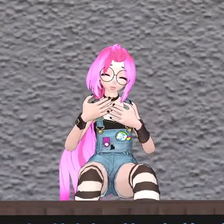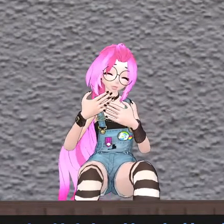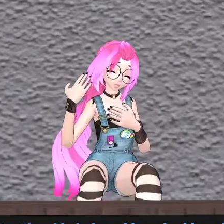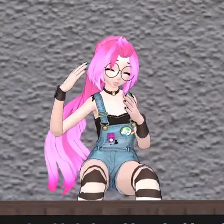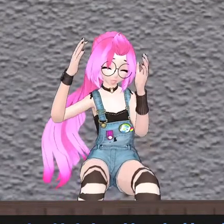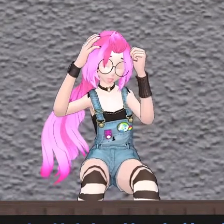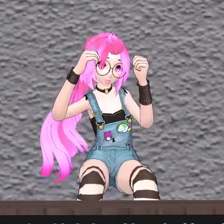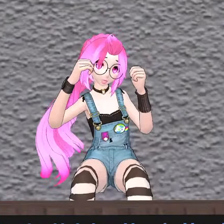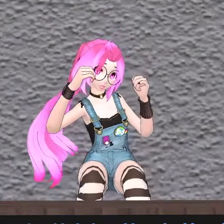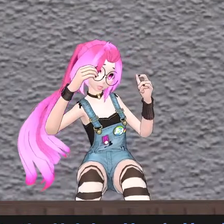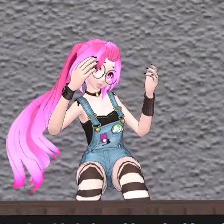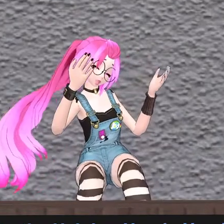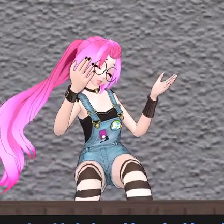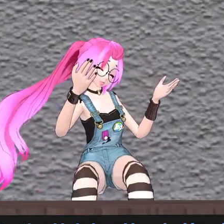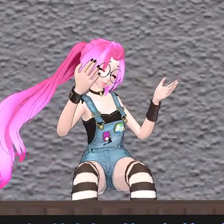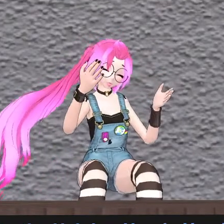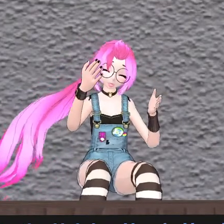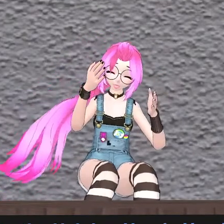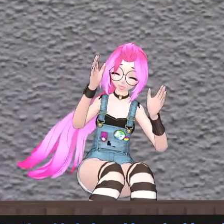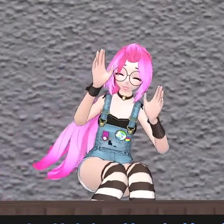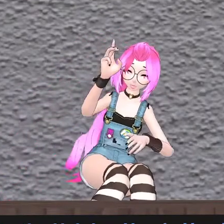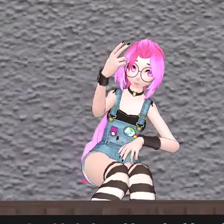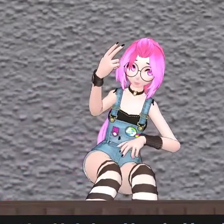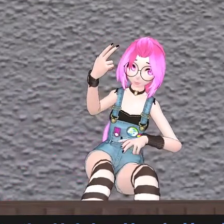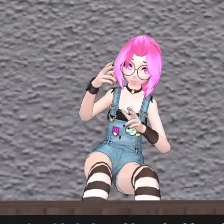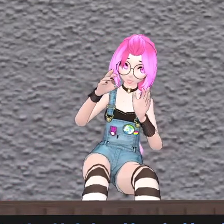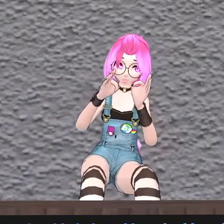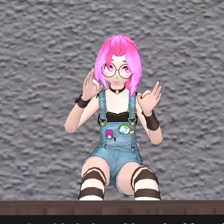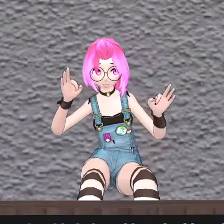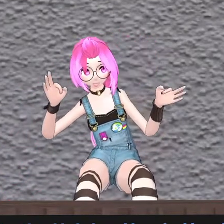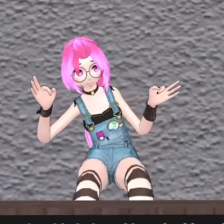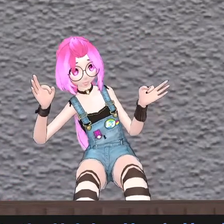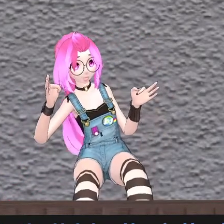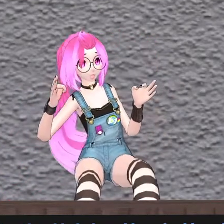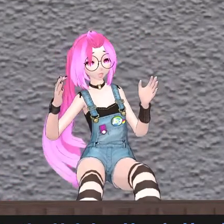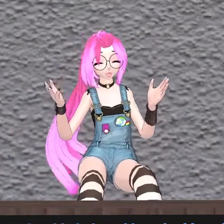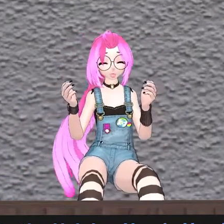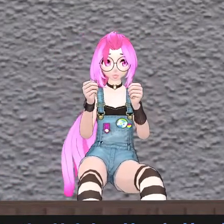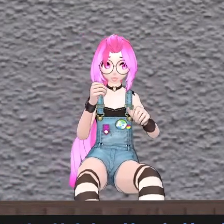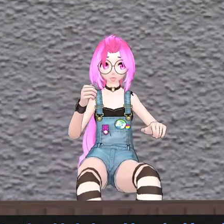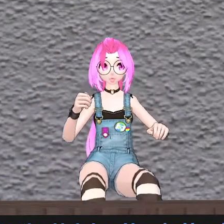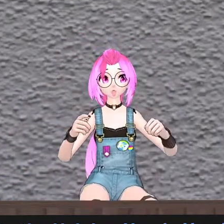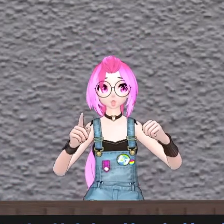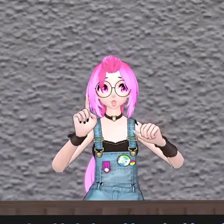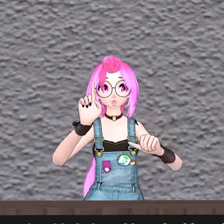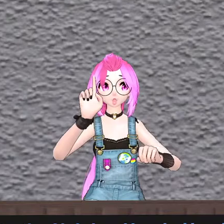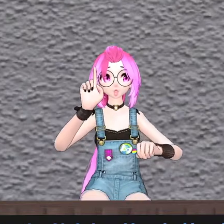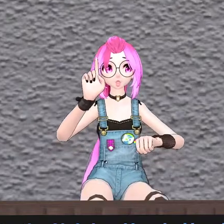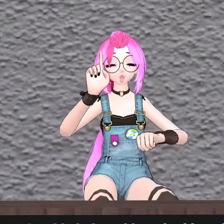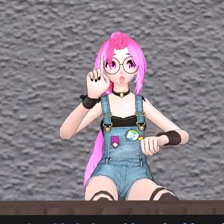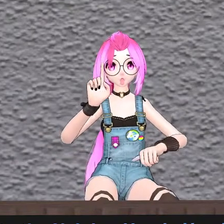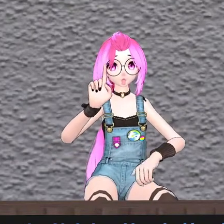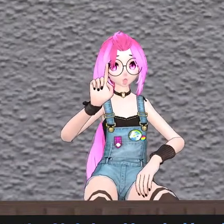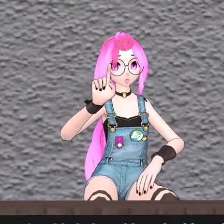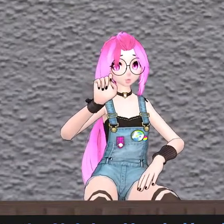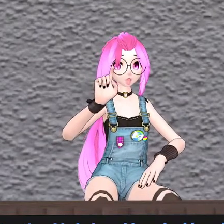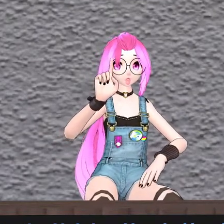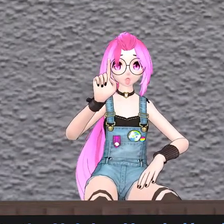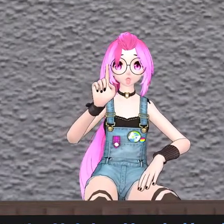signs. So before I teach country signs, I'm going to teach two phrases that you might want to know that goes with it. So the first one is a question.